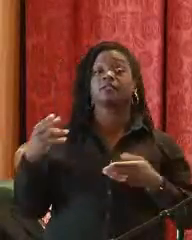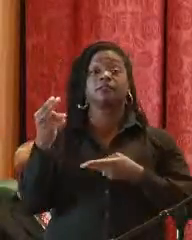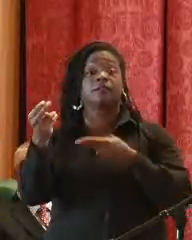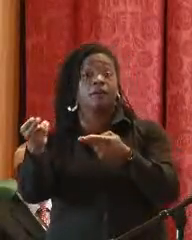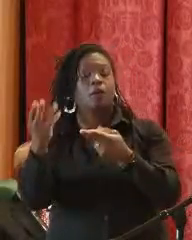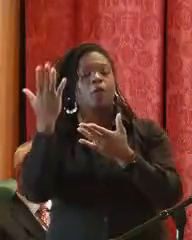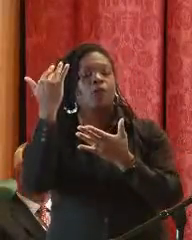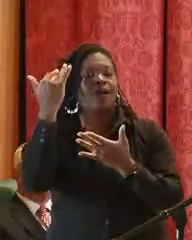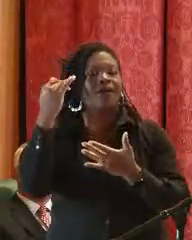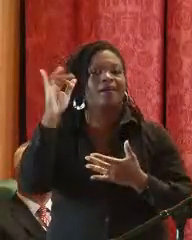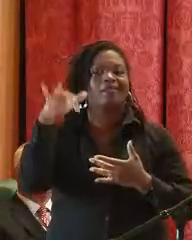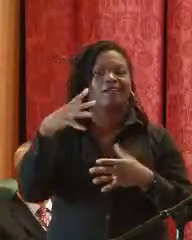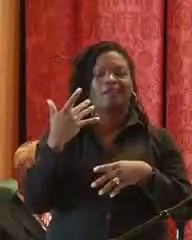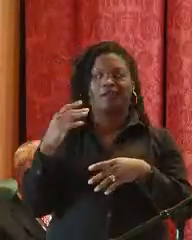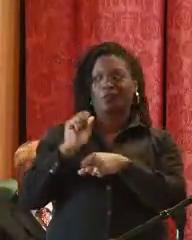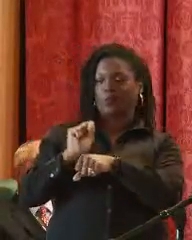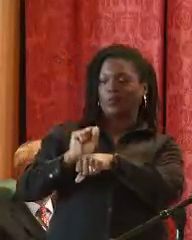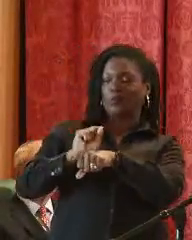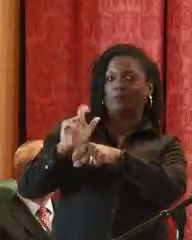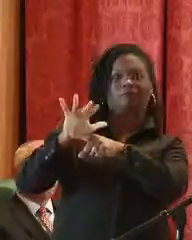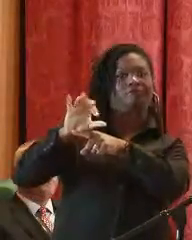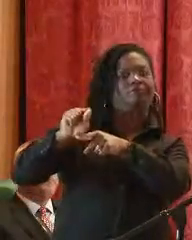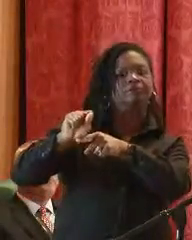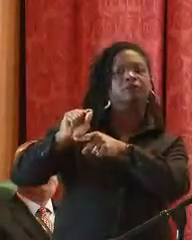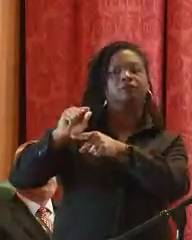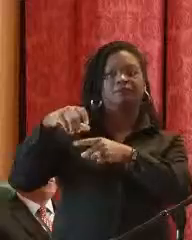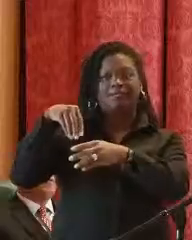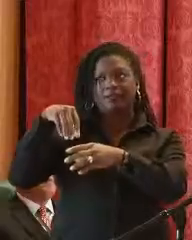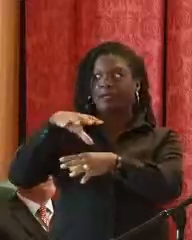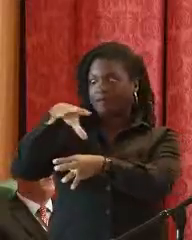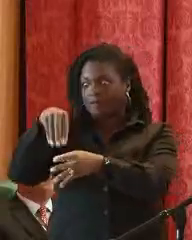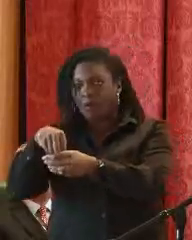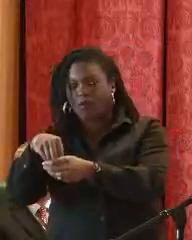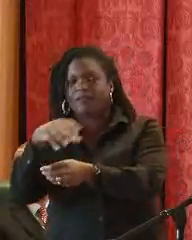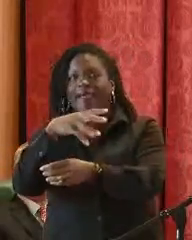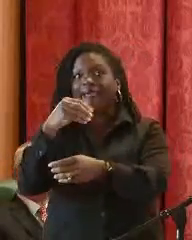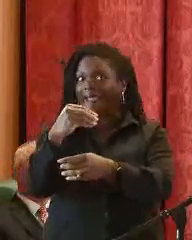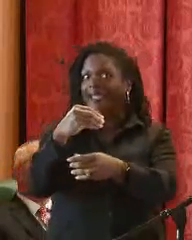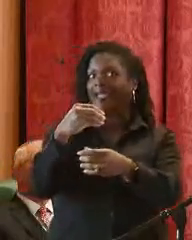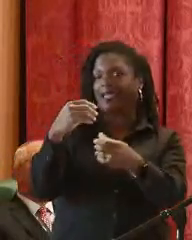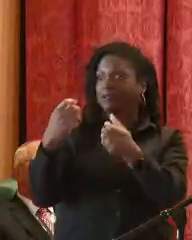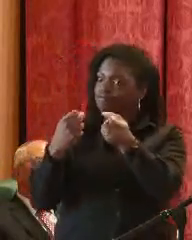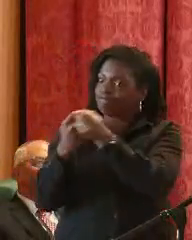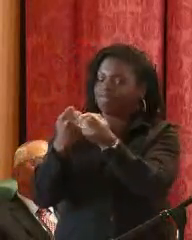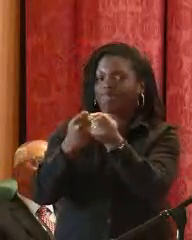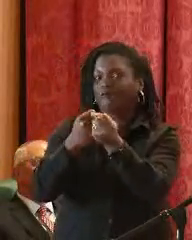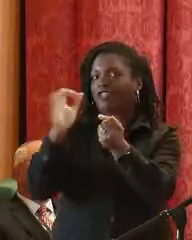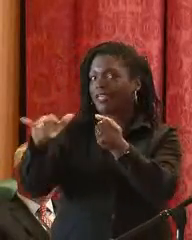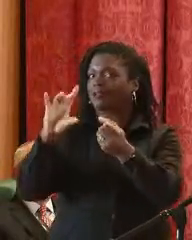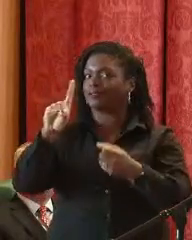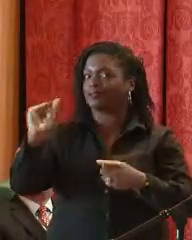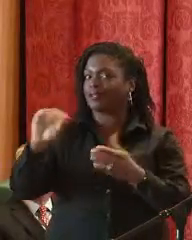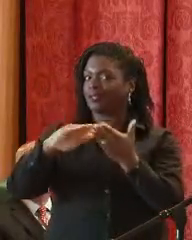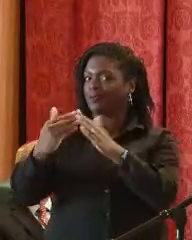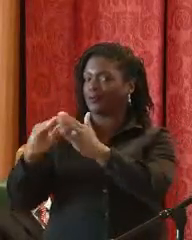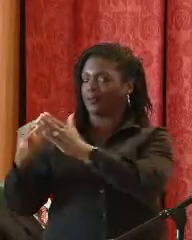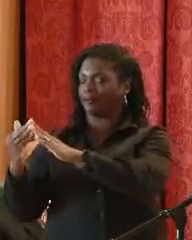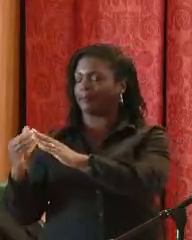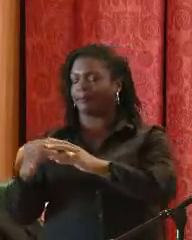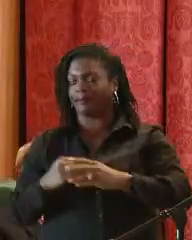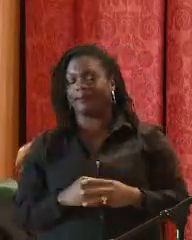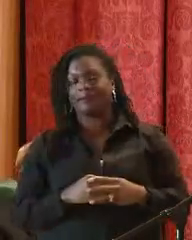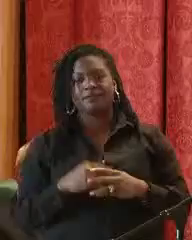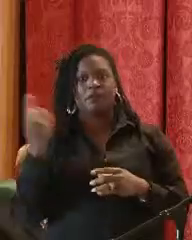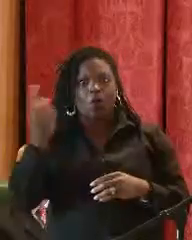work in and for the disability community, and he is always willing to meet and help